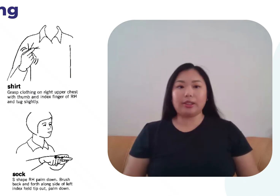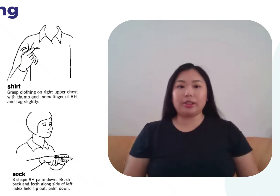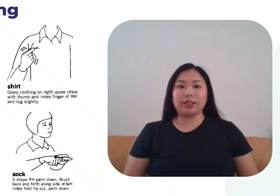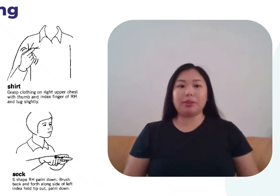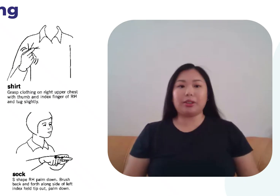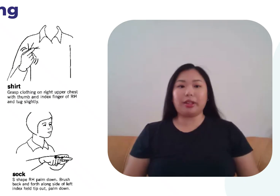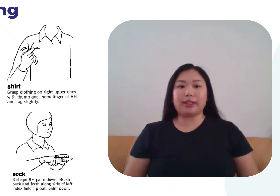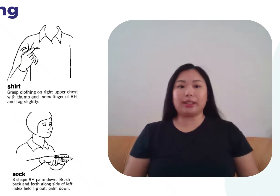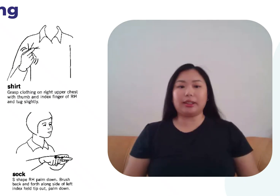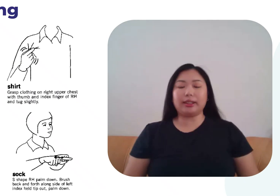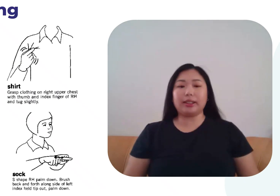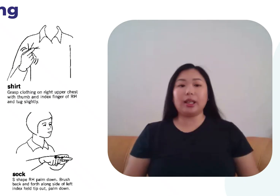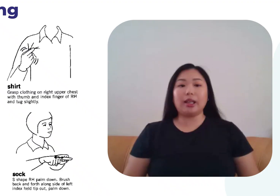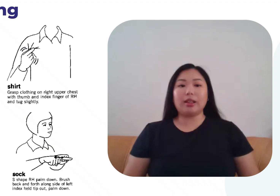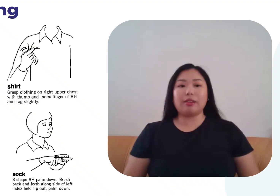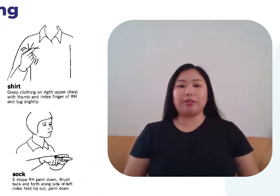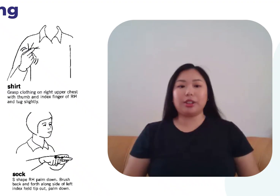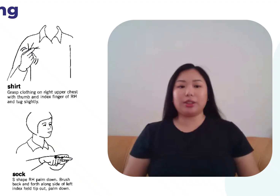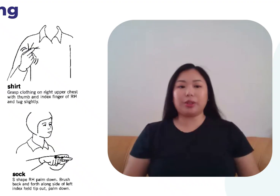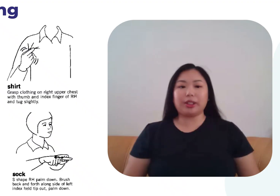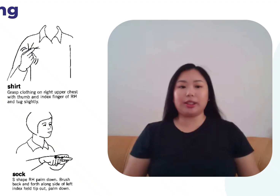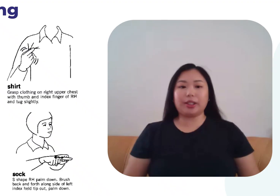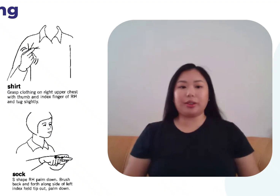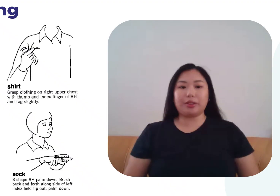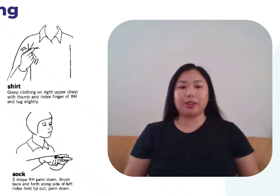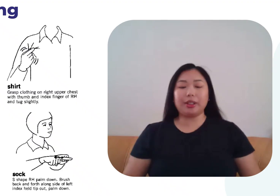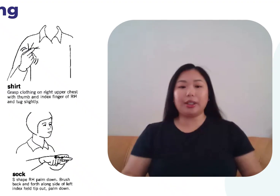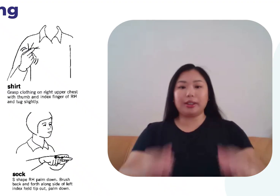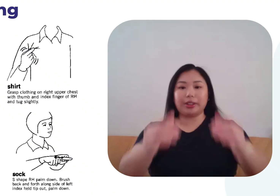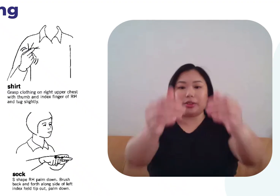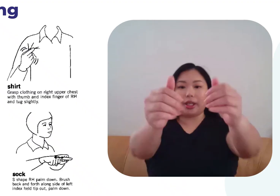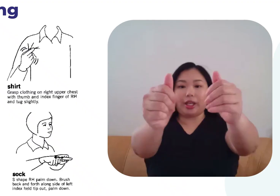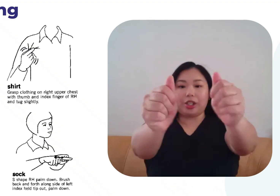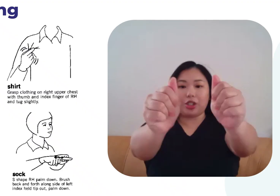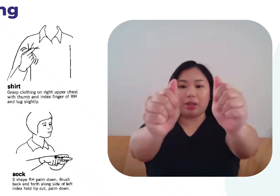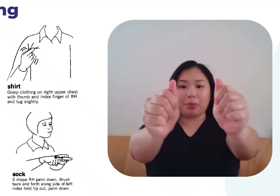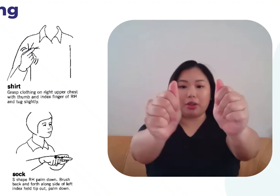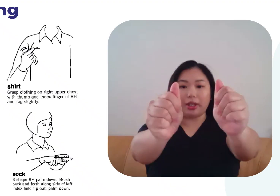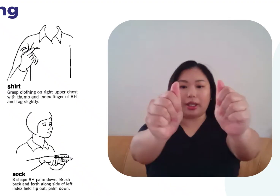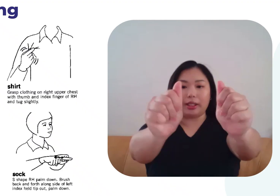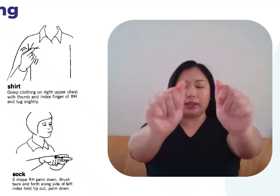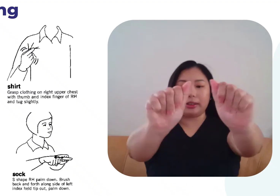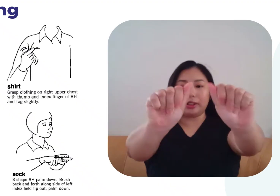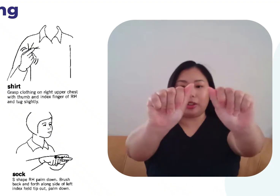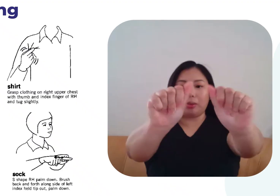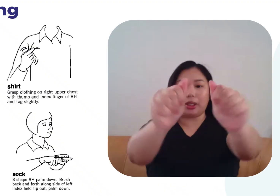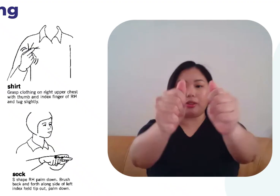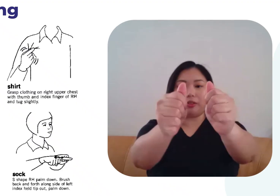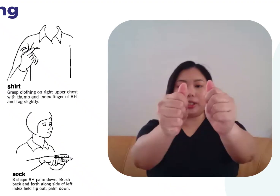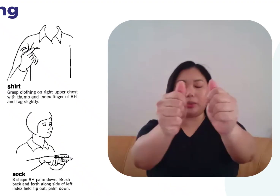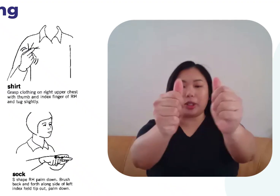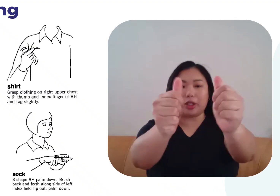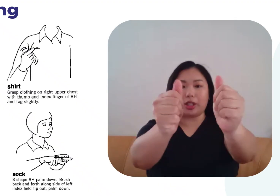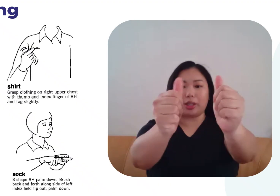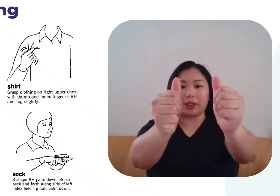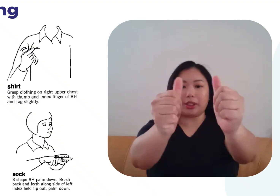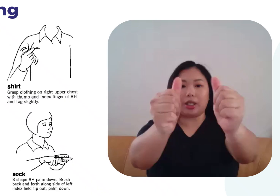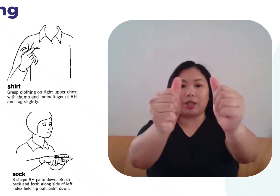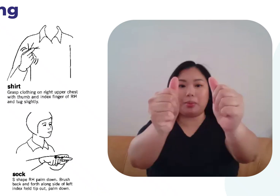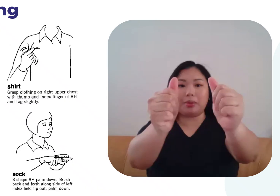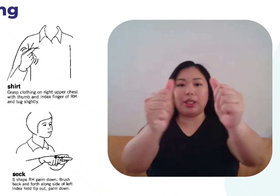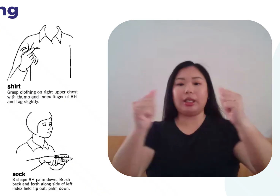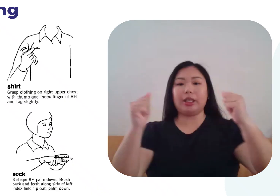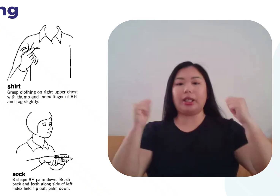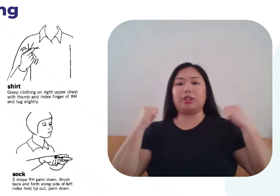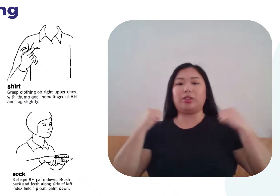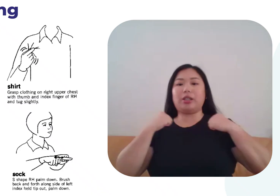Now let's learn some clothing signs. The first word is coat. So A shape both hands. So you make a fist, but your thumbs are